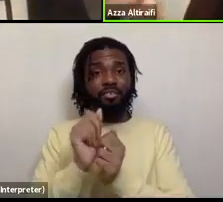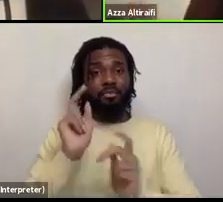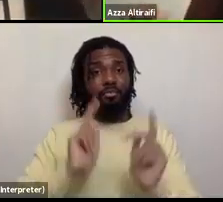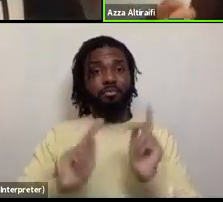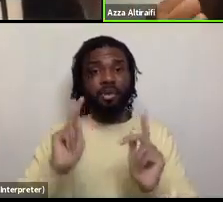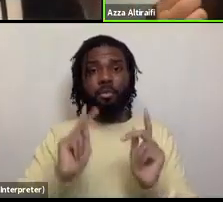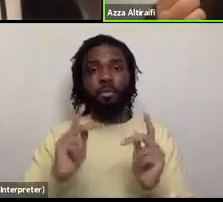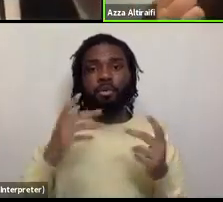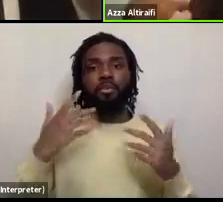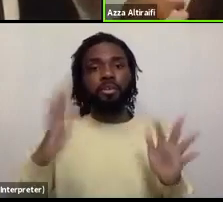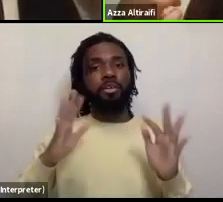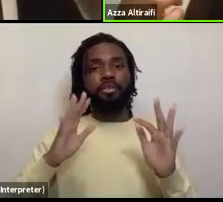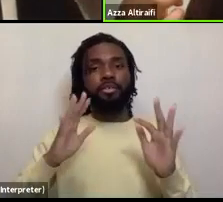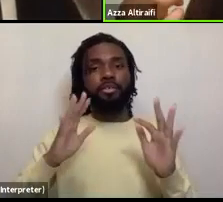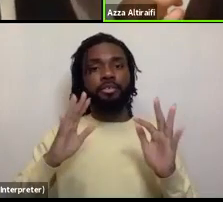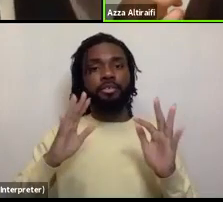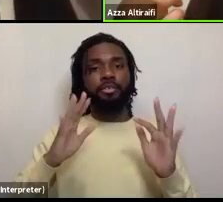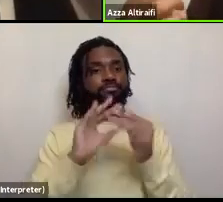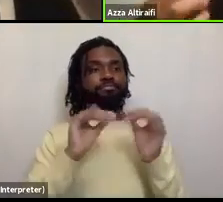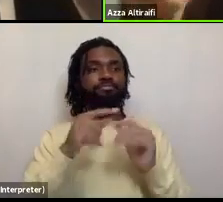immune to